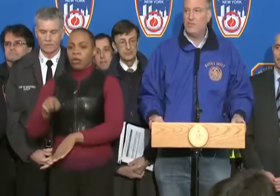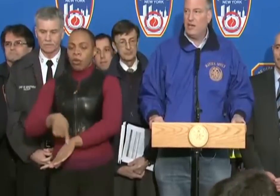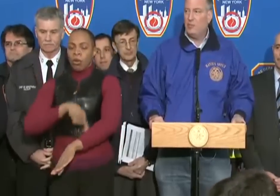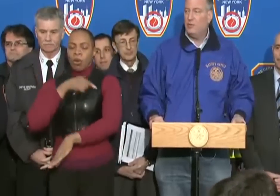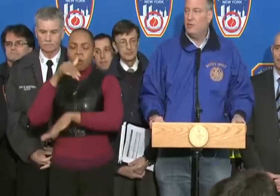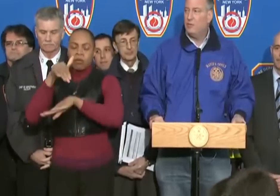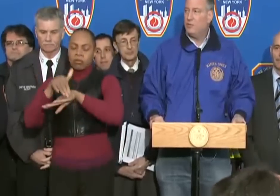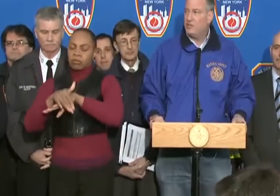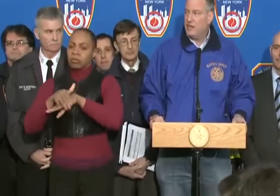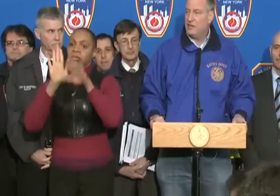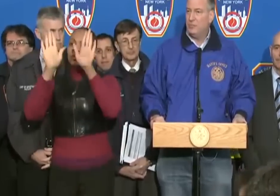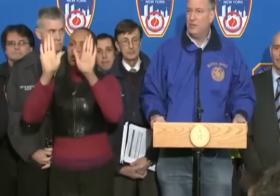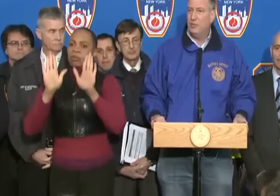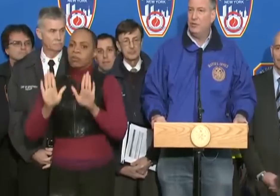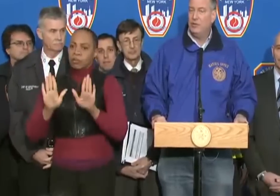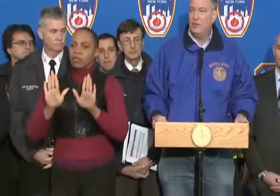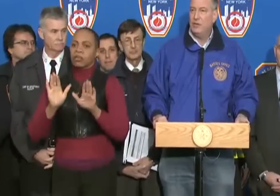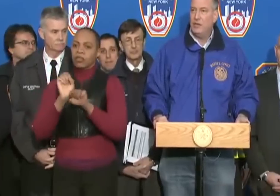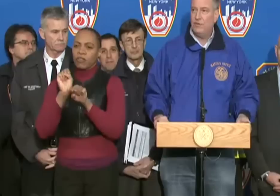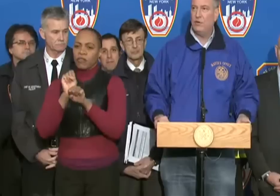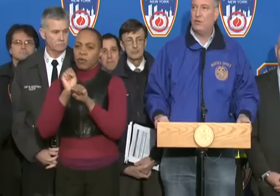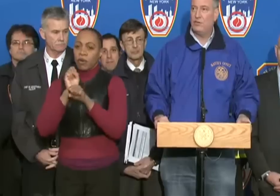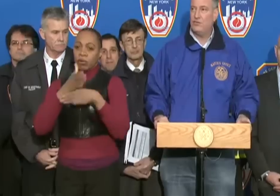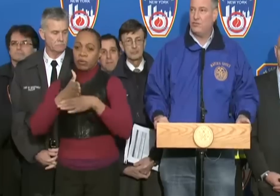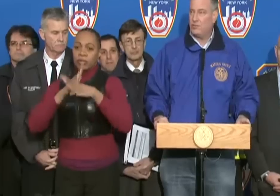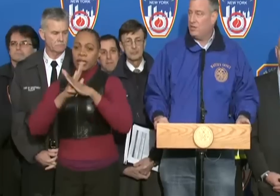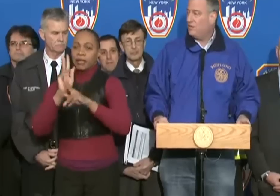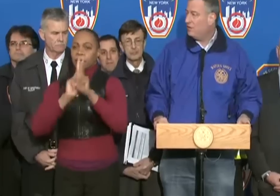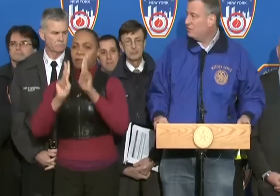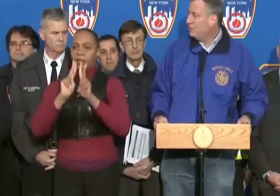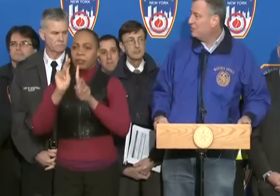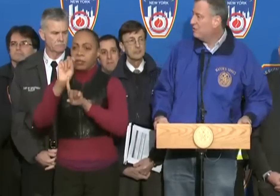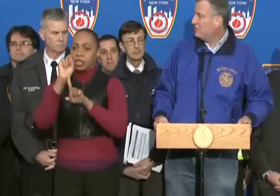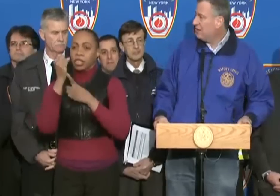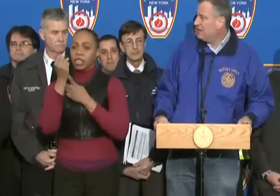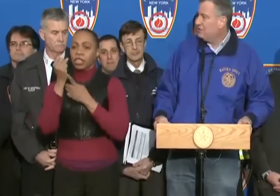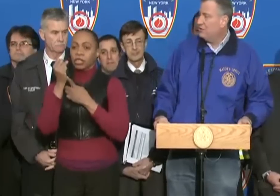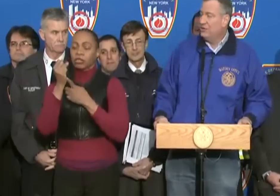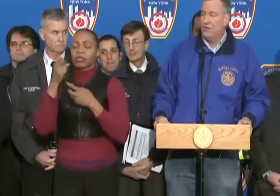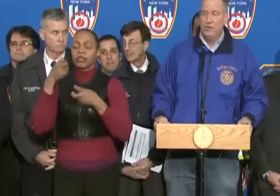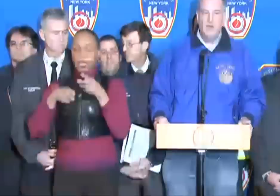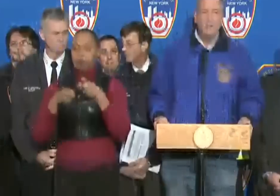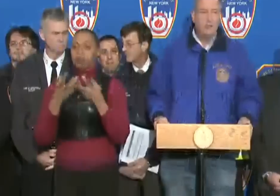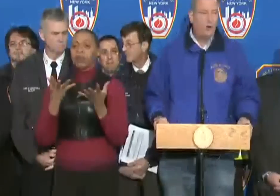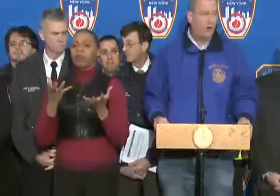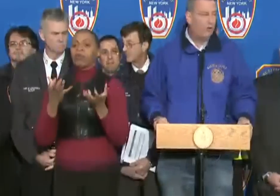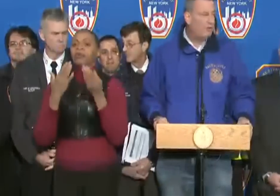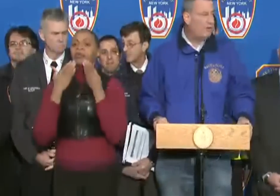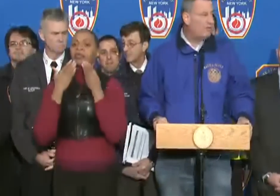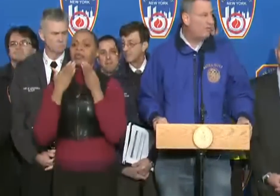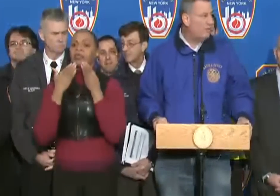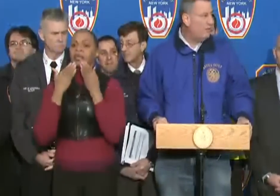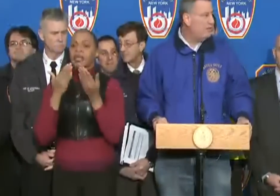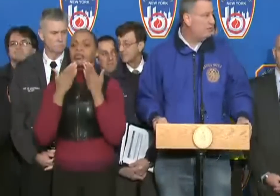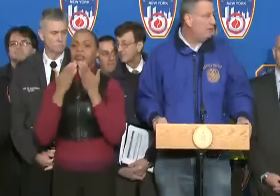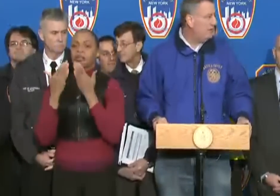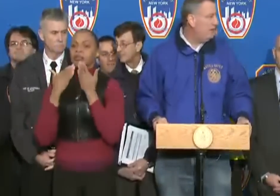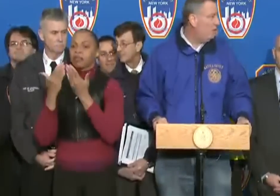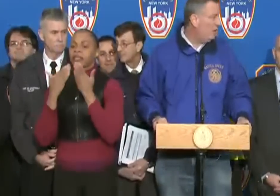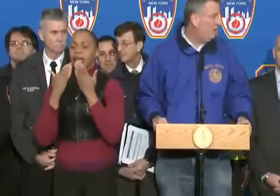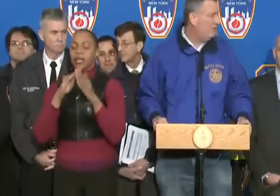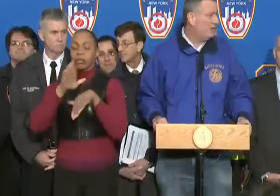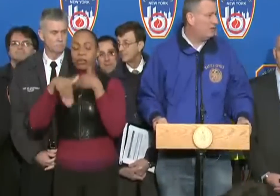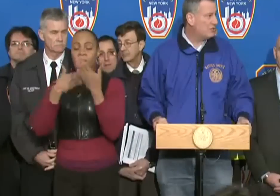a hell of a job protecting people, even though conditions were tough. And I just want to say a thank you to all of the members of EMS